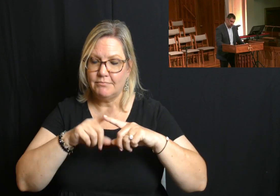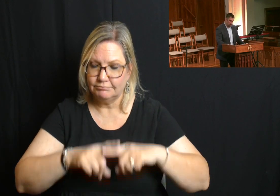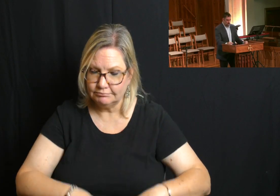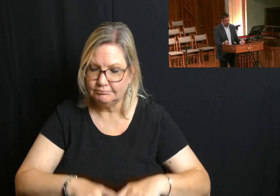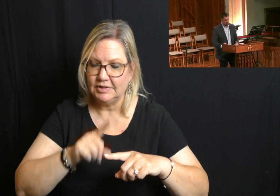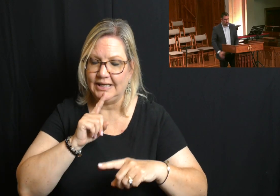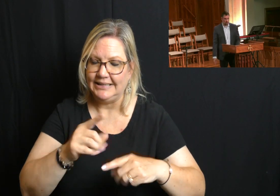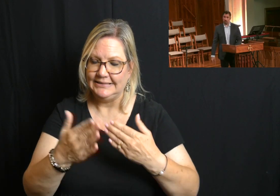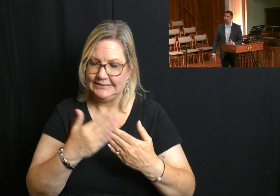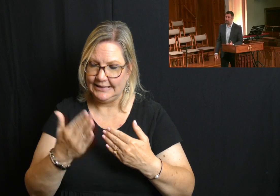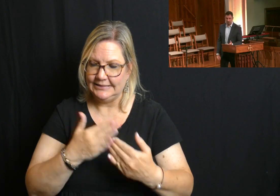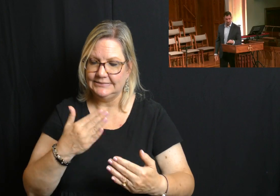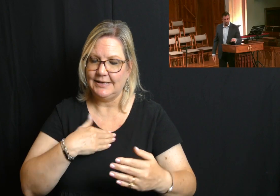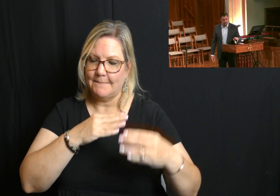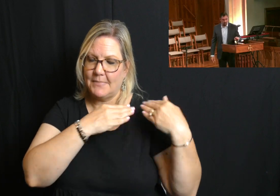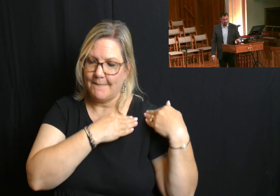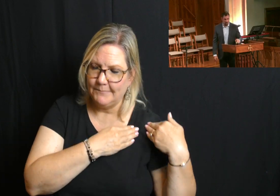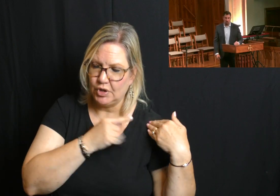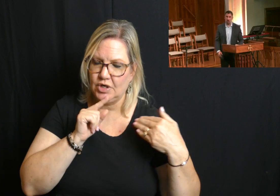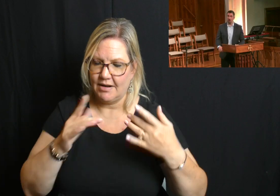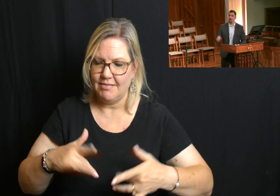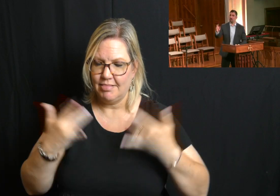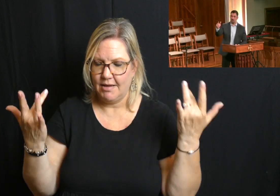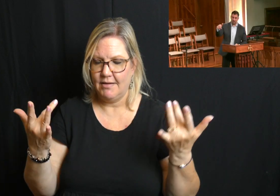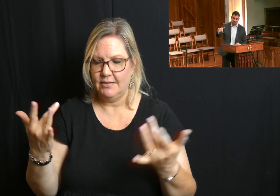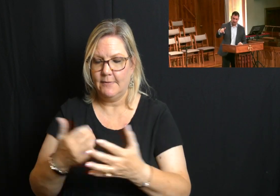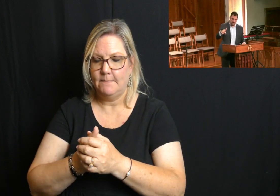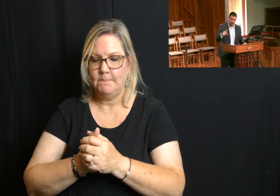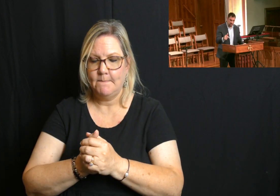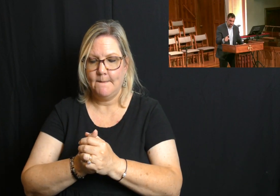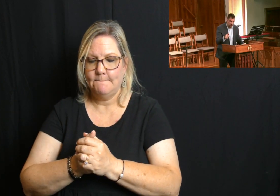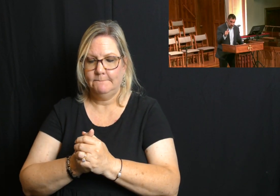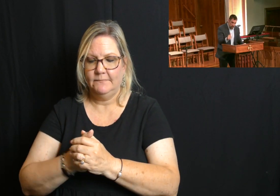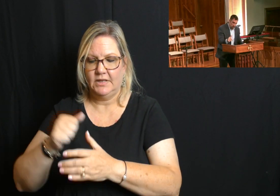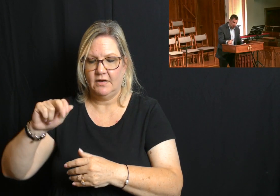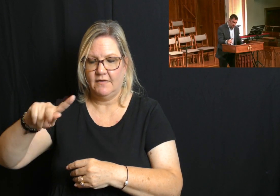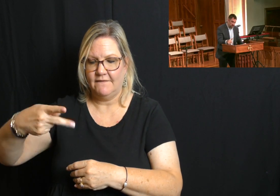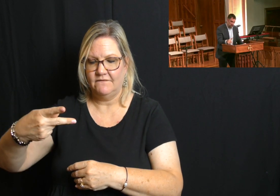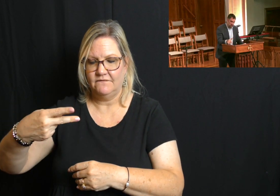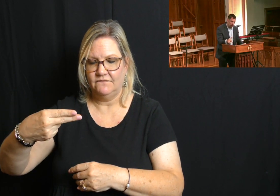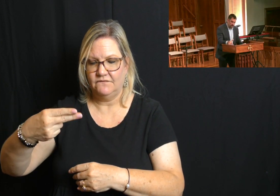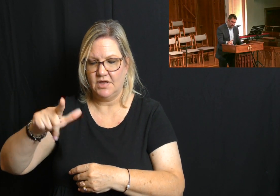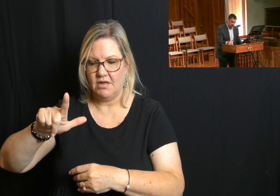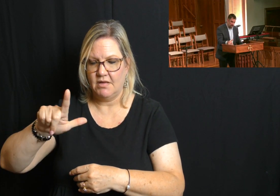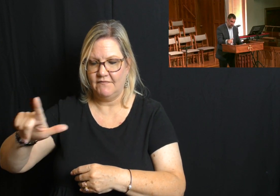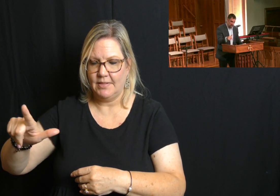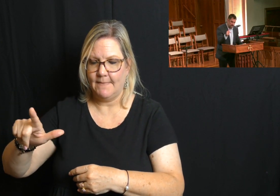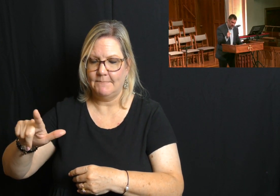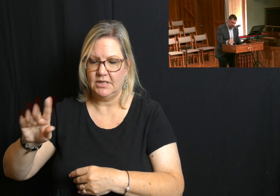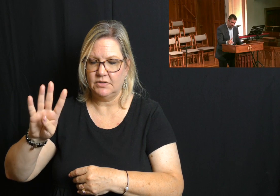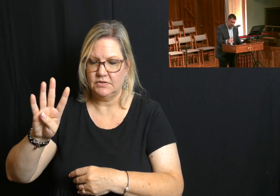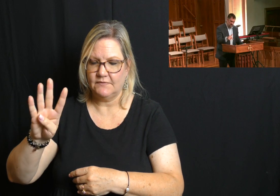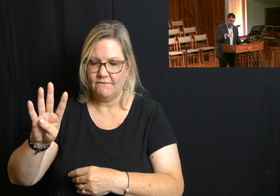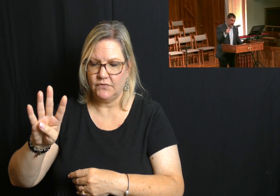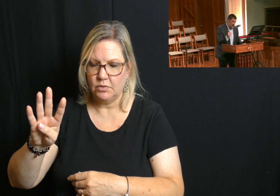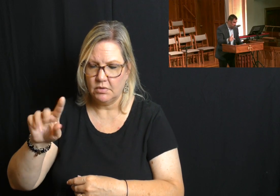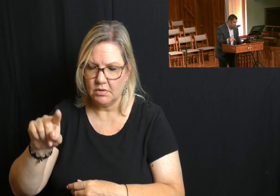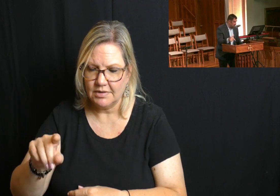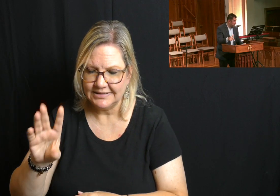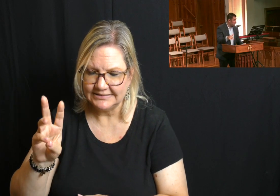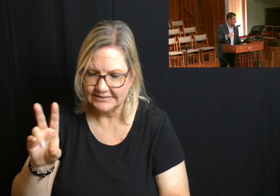You need more? I'll give you more. Philippians chapter 4, verses 6 and 7 says, "Do not be anxious about anything, but in